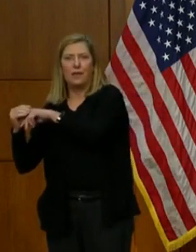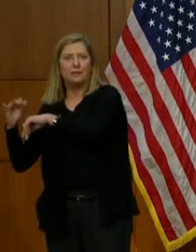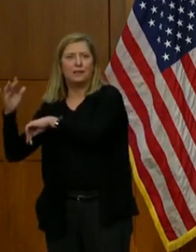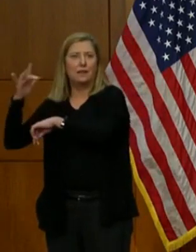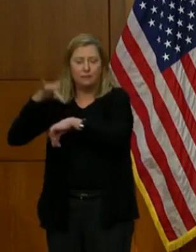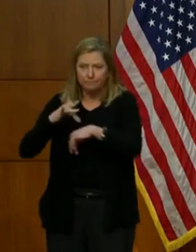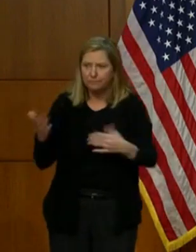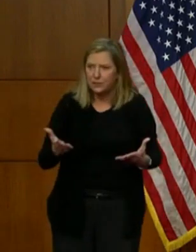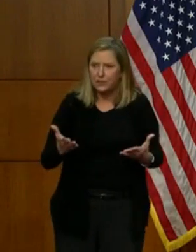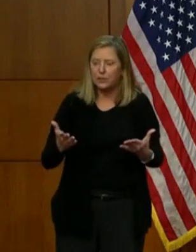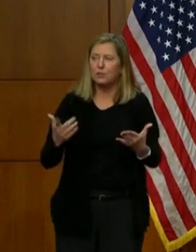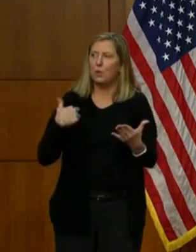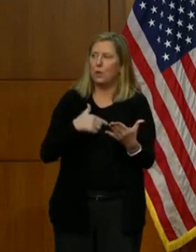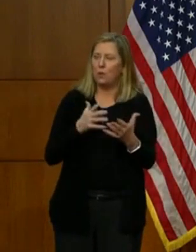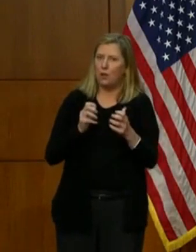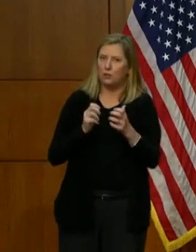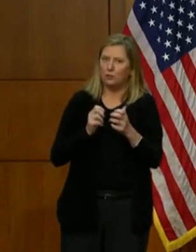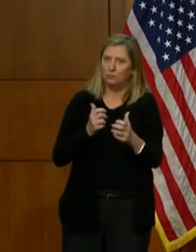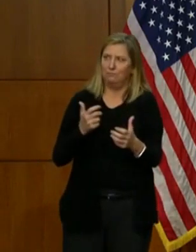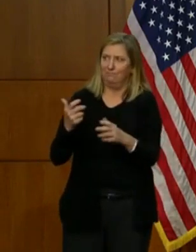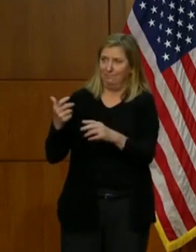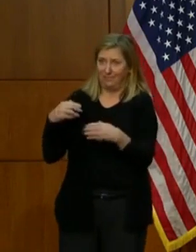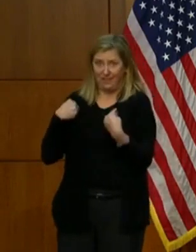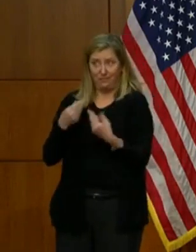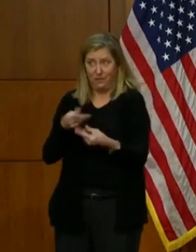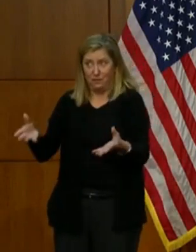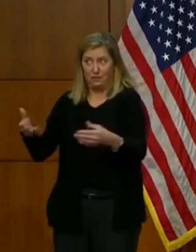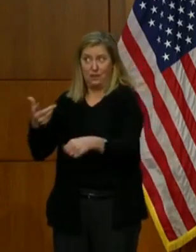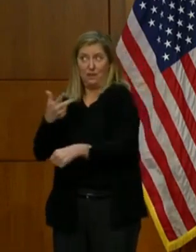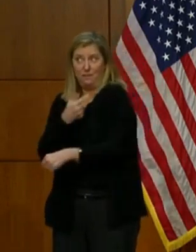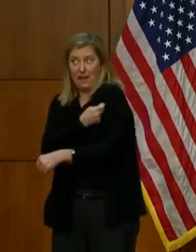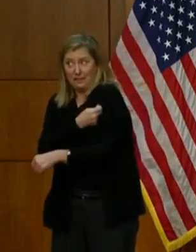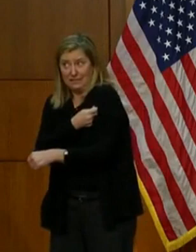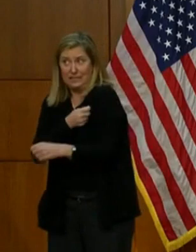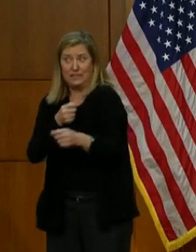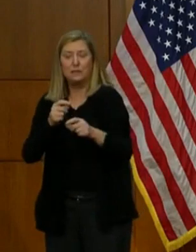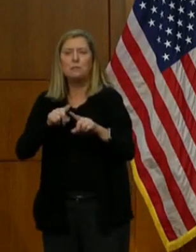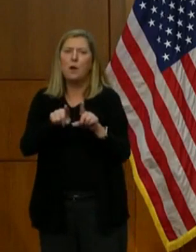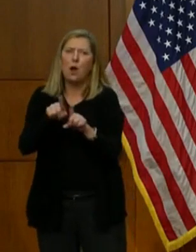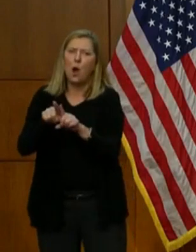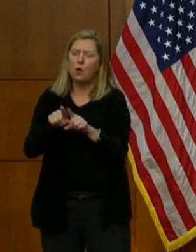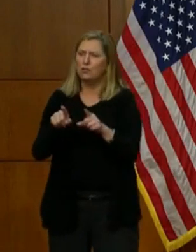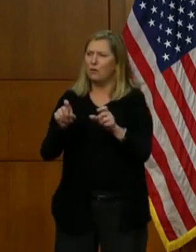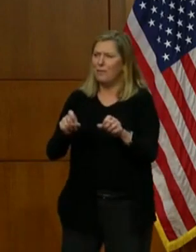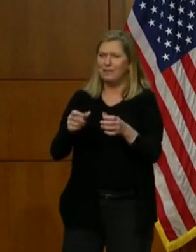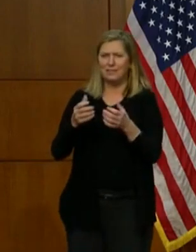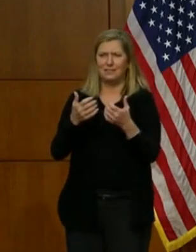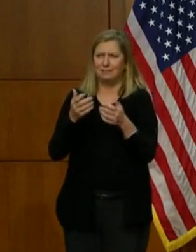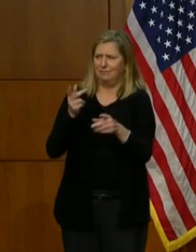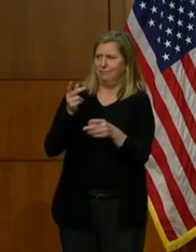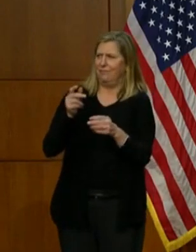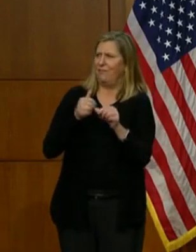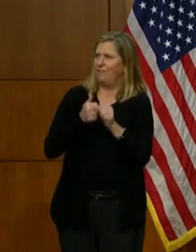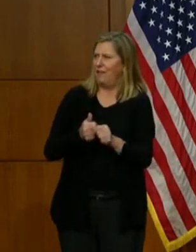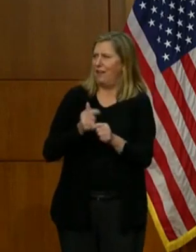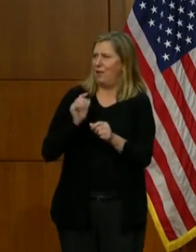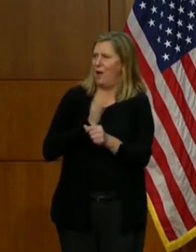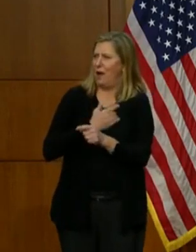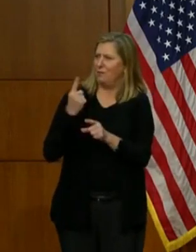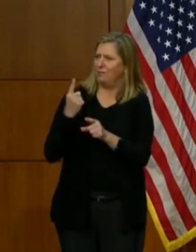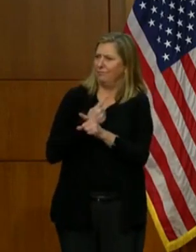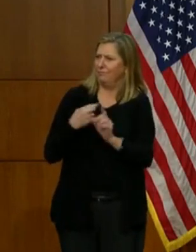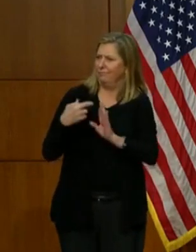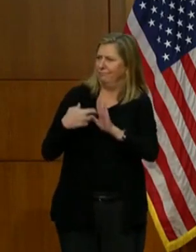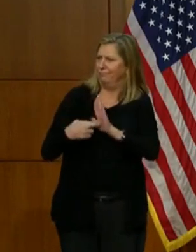with time to get people vaccinated, but to continue to follow the mitigation measures. But in answer to your question, Greg,